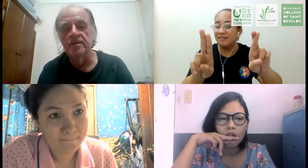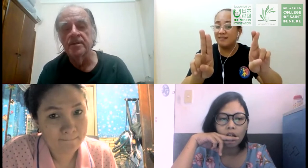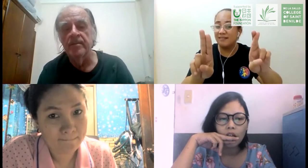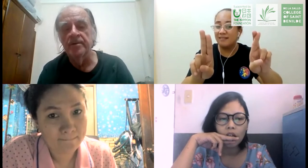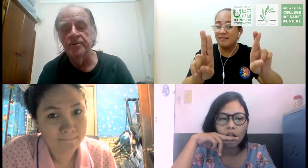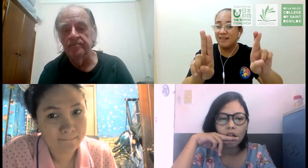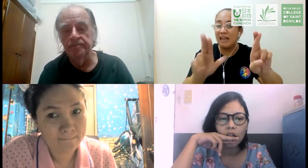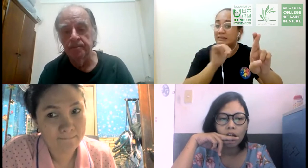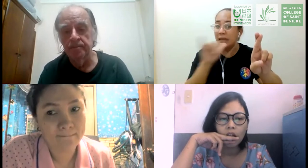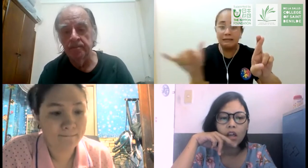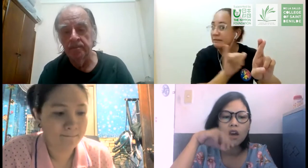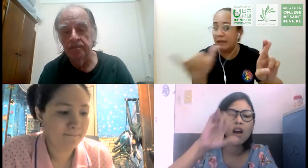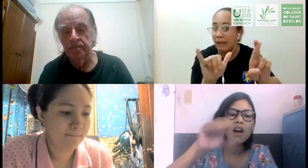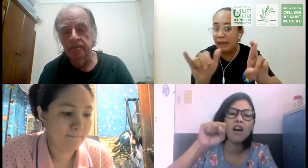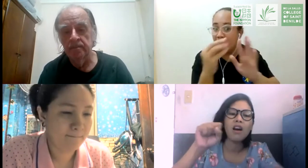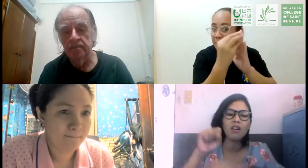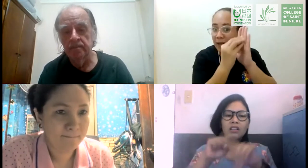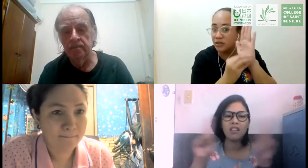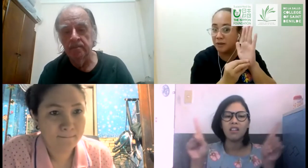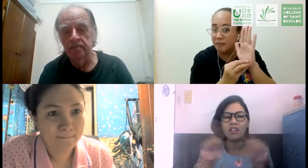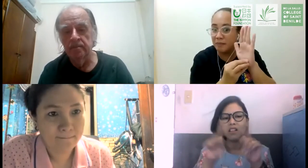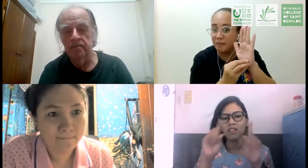So not the same handshake.